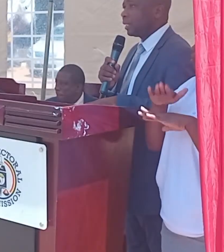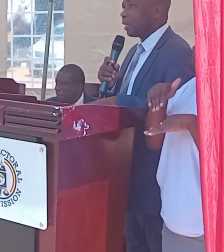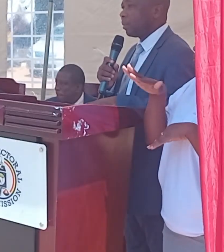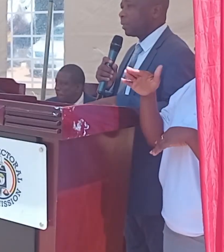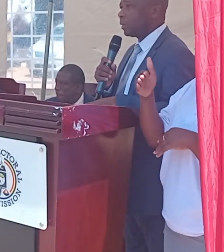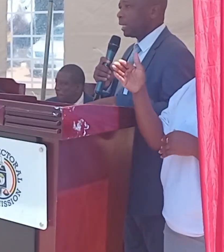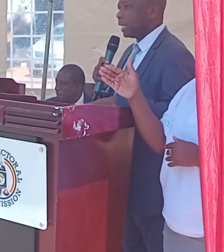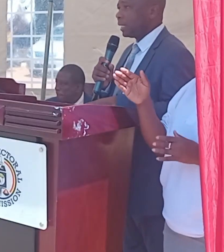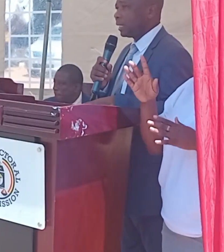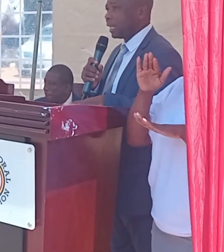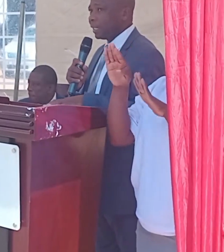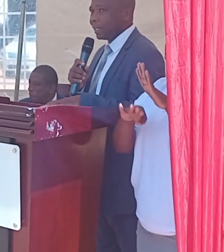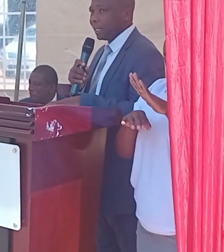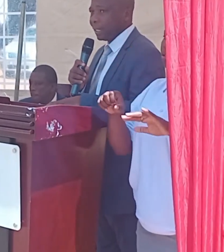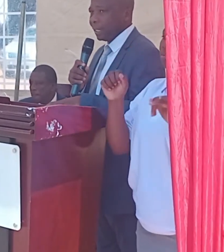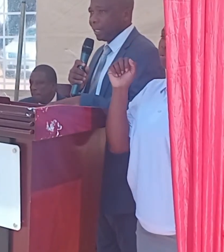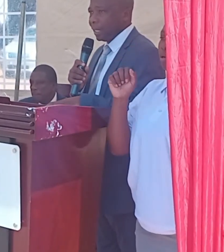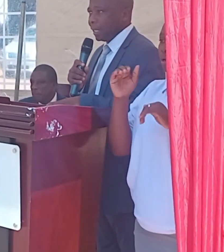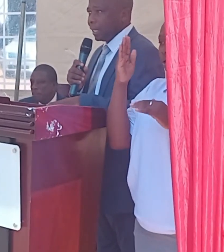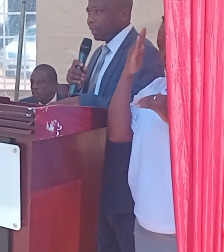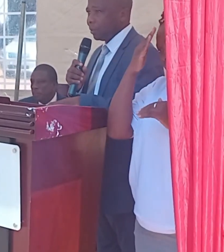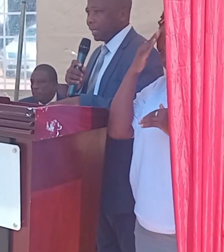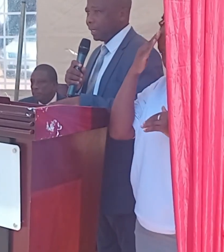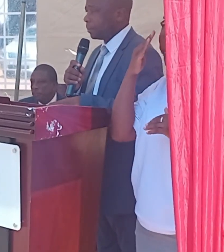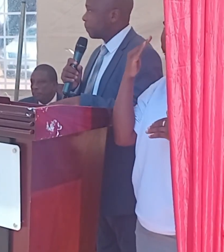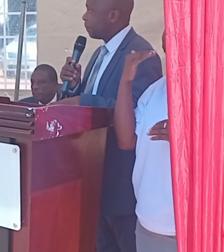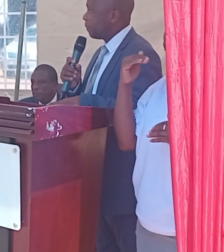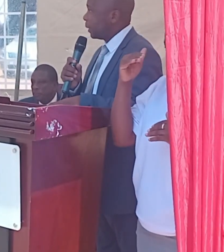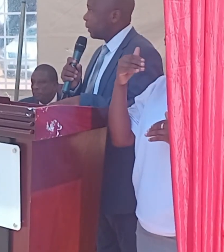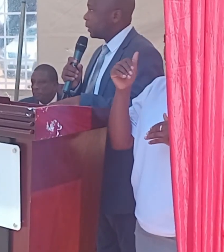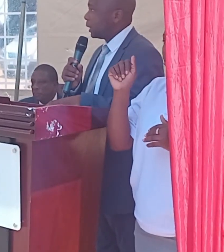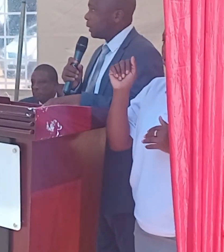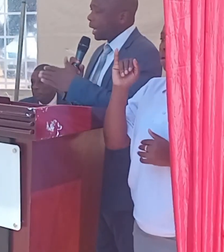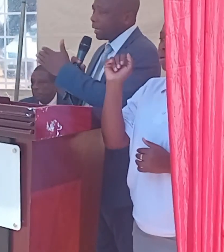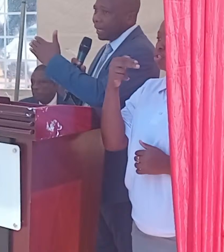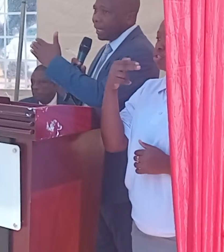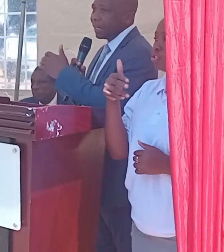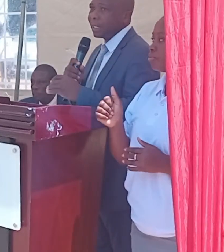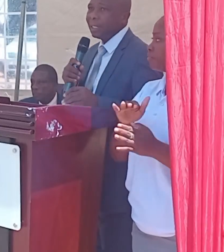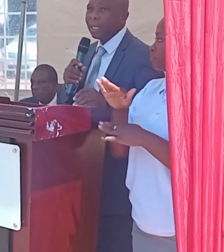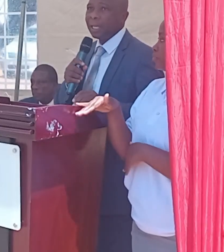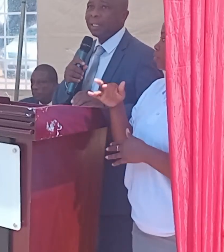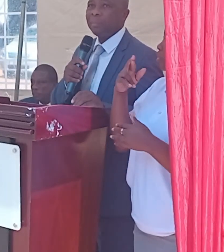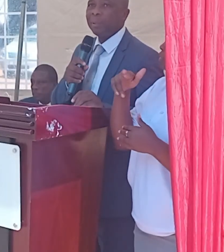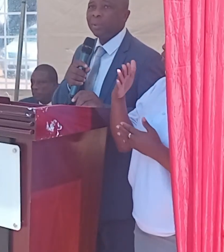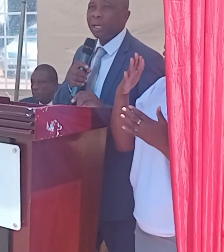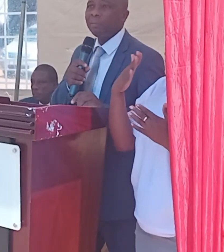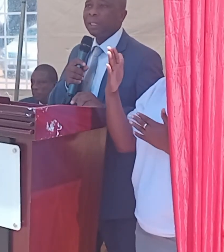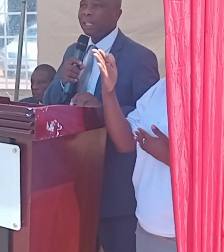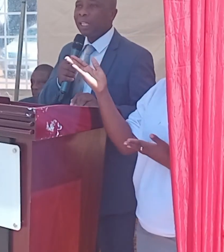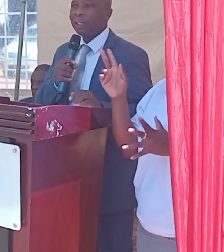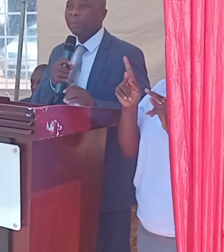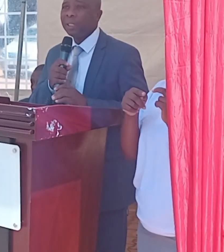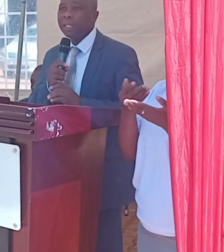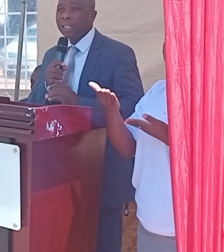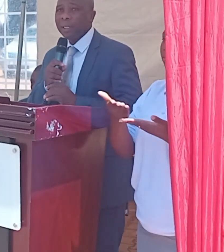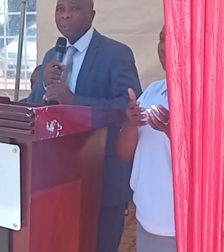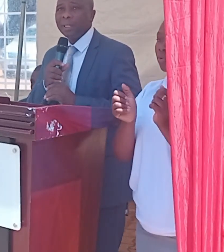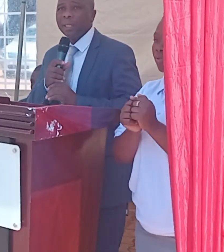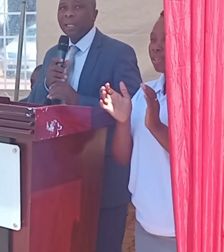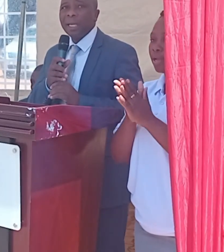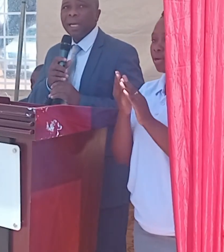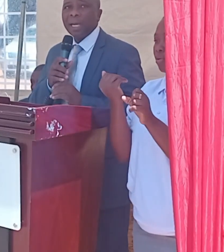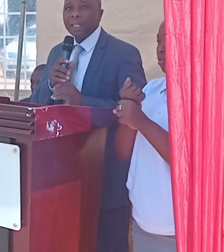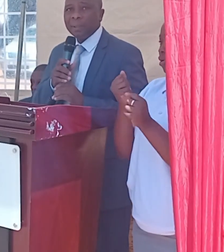Deputy Chairperson, Hajat Aisha Lubega. On the right-hand side are the people we have been engaging with and dealing